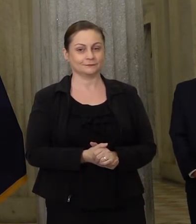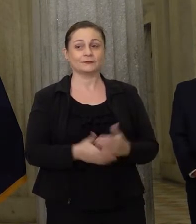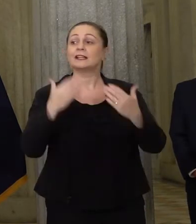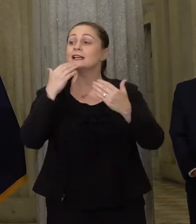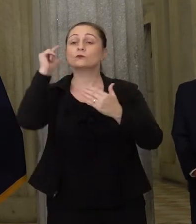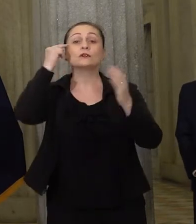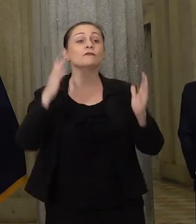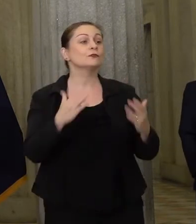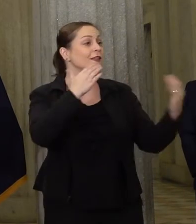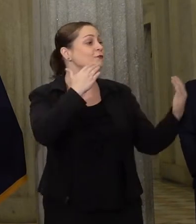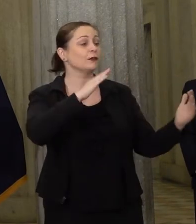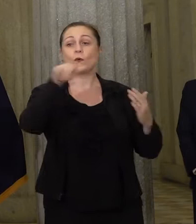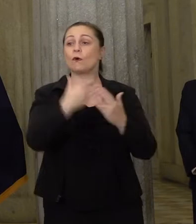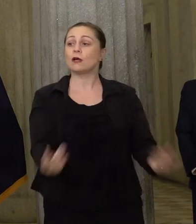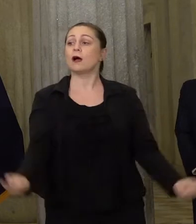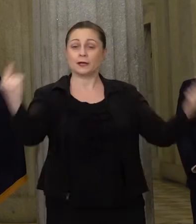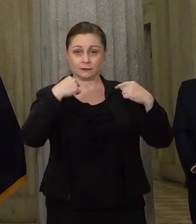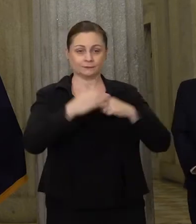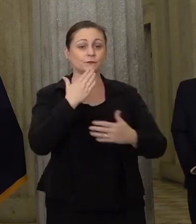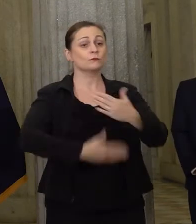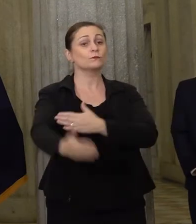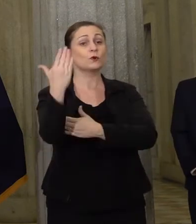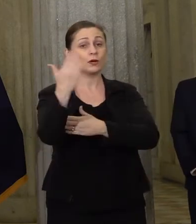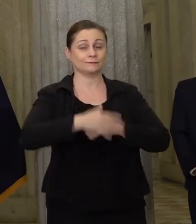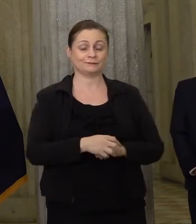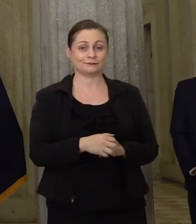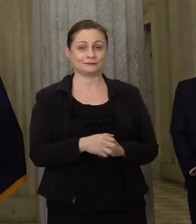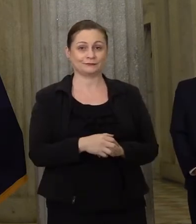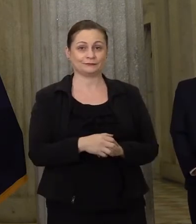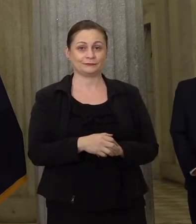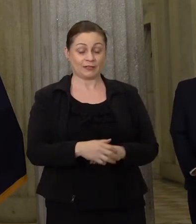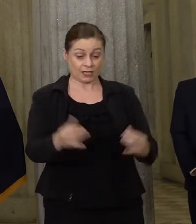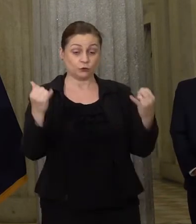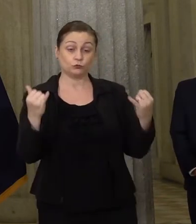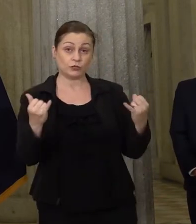Thank you, Governor. Thank you all for being here. Good morning. As of today,